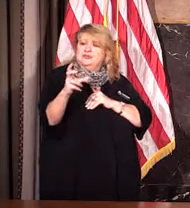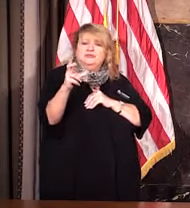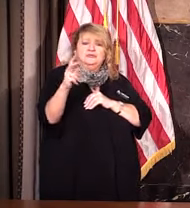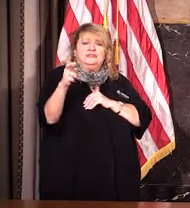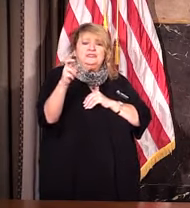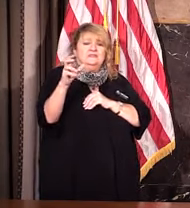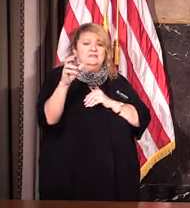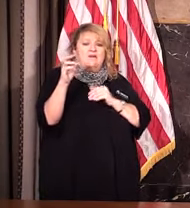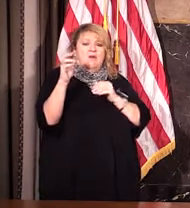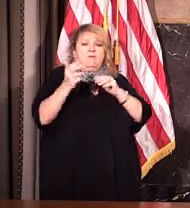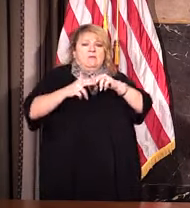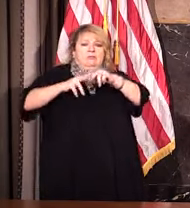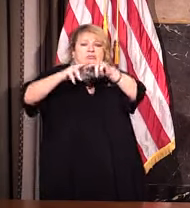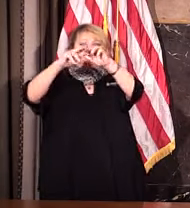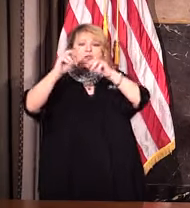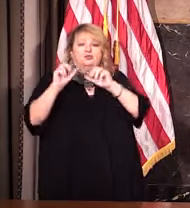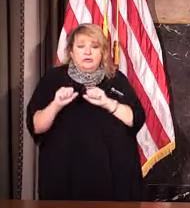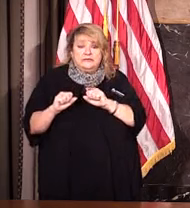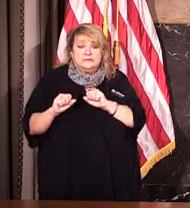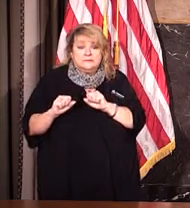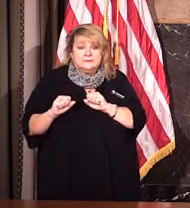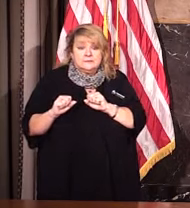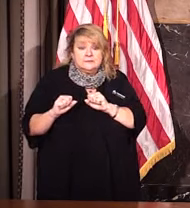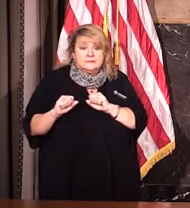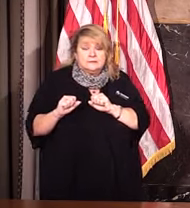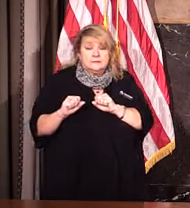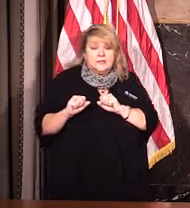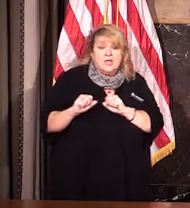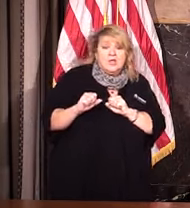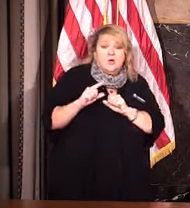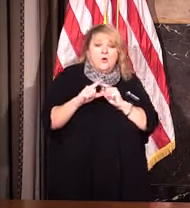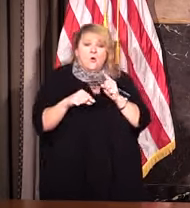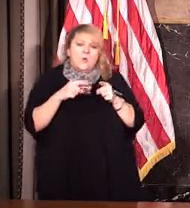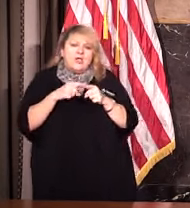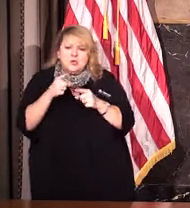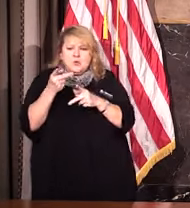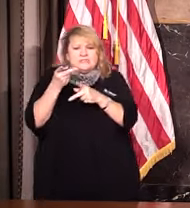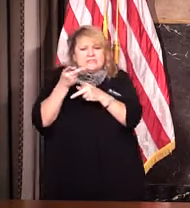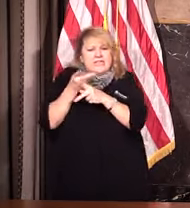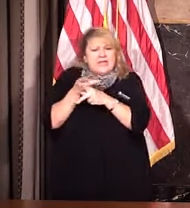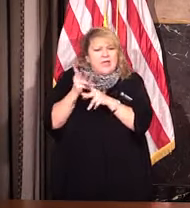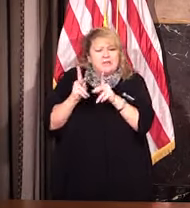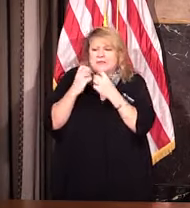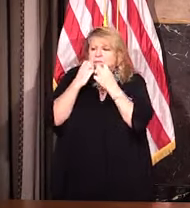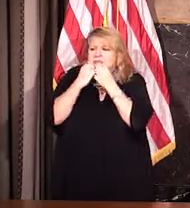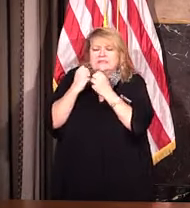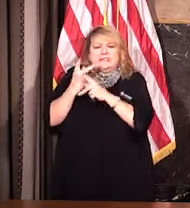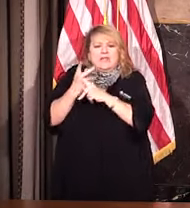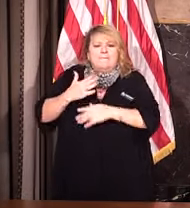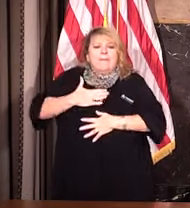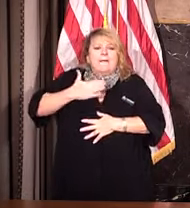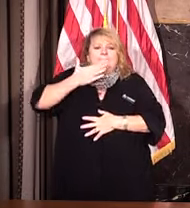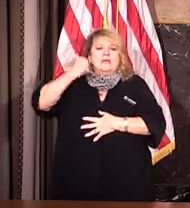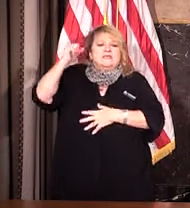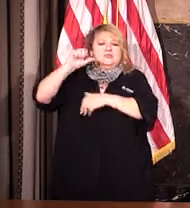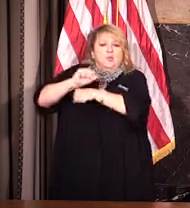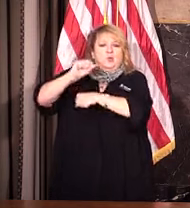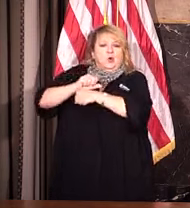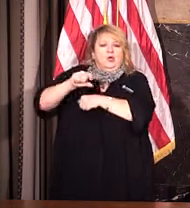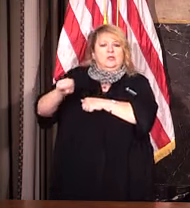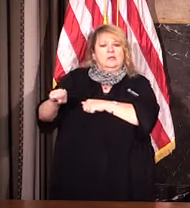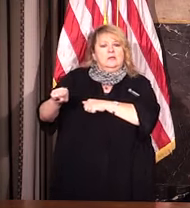patients, and when you do your best, that requires your best team. We wouldn't ask the LSU Tigers to